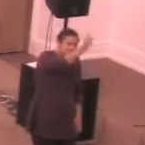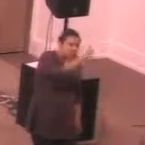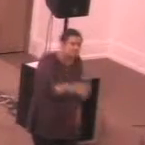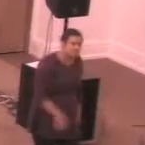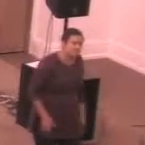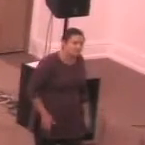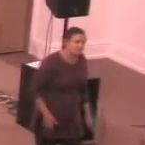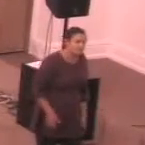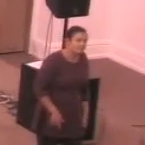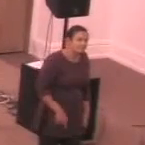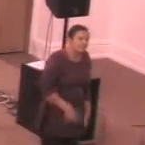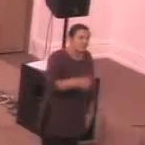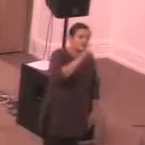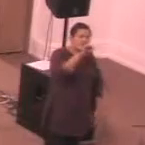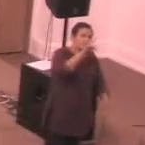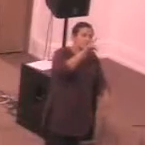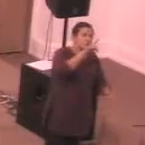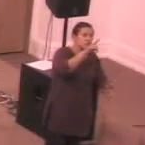are. You're